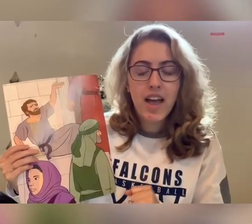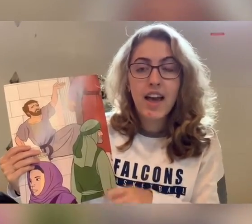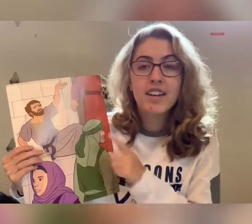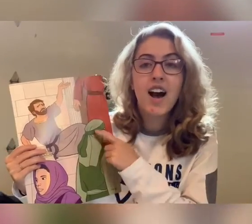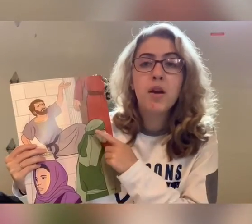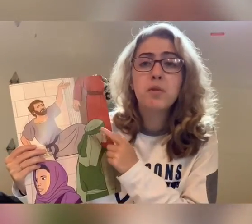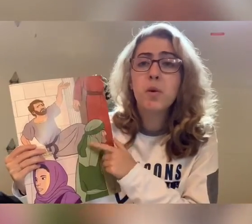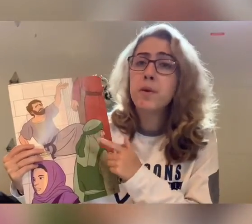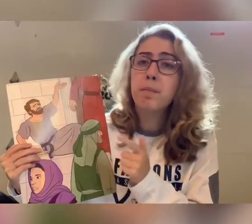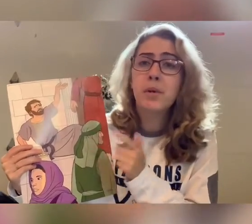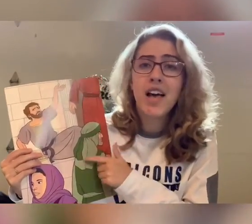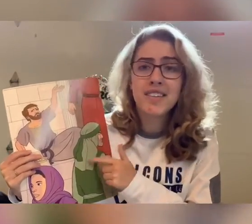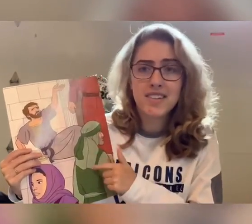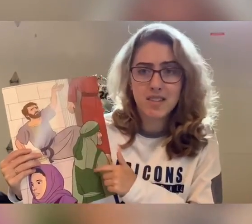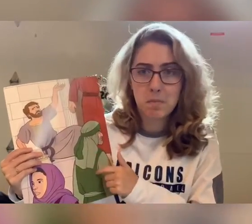And God was going to bless this man.